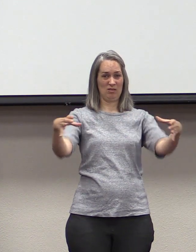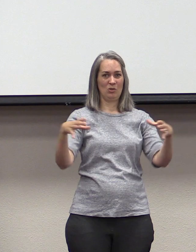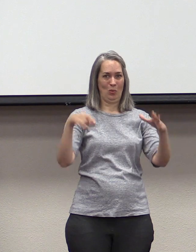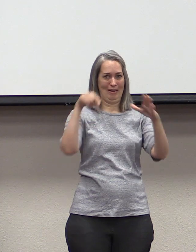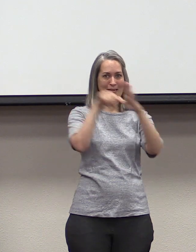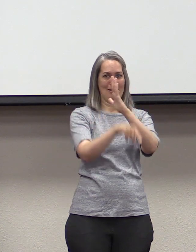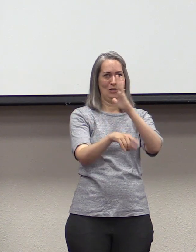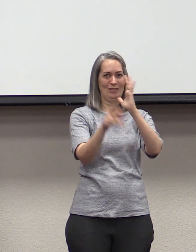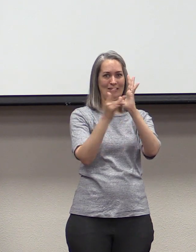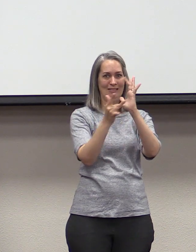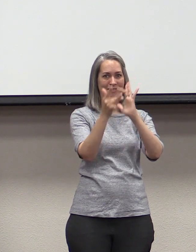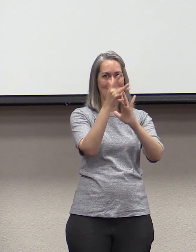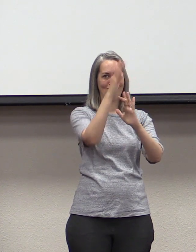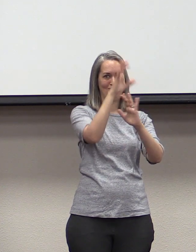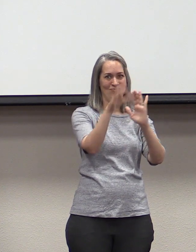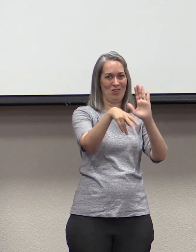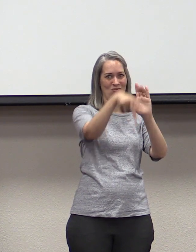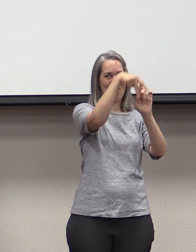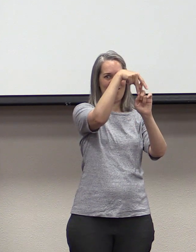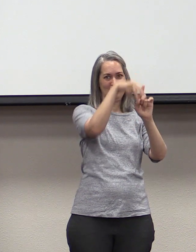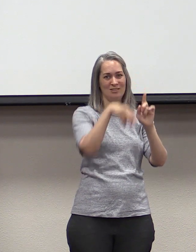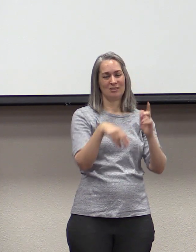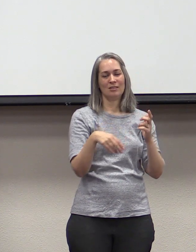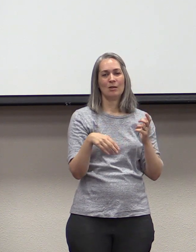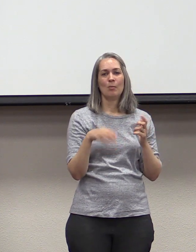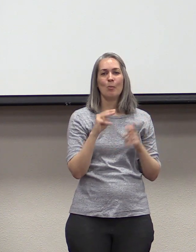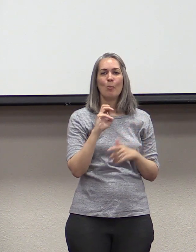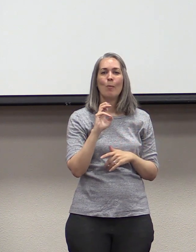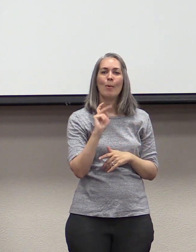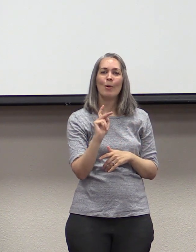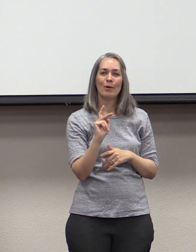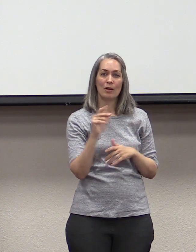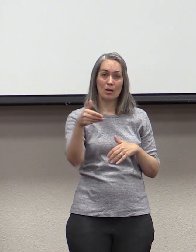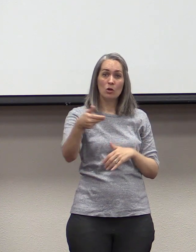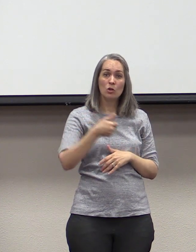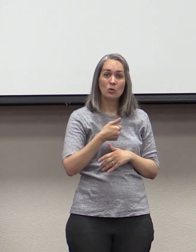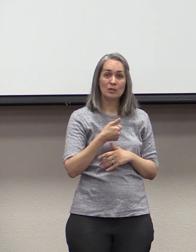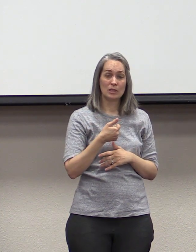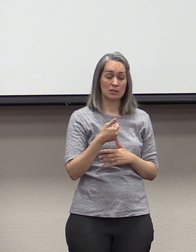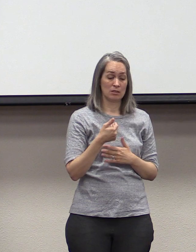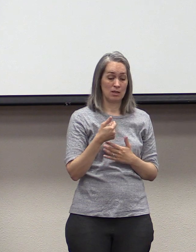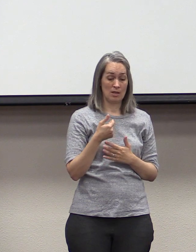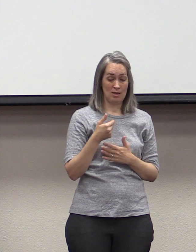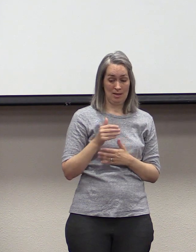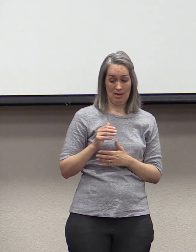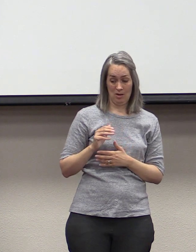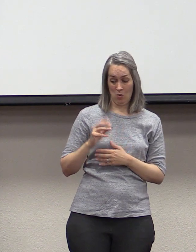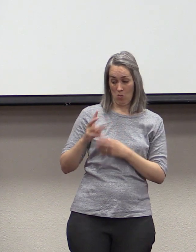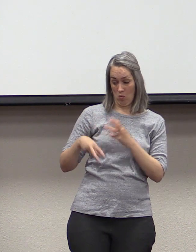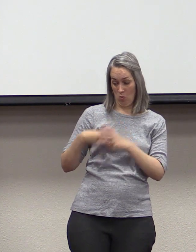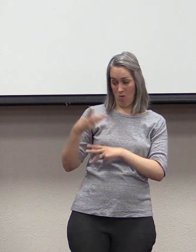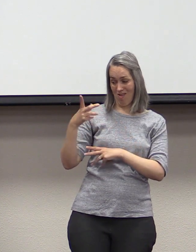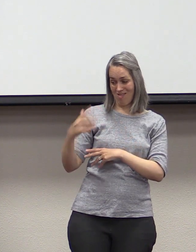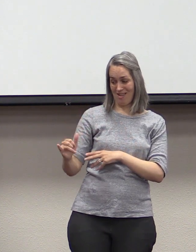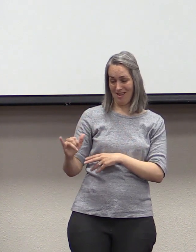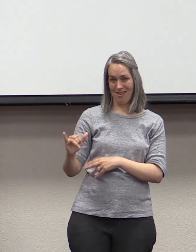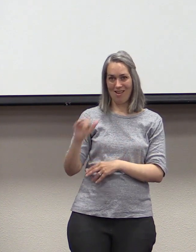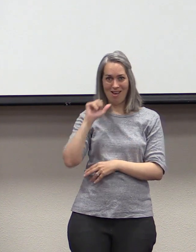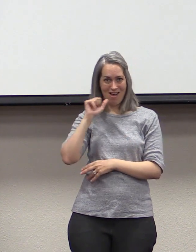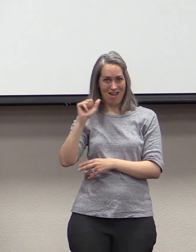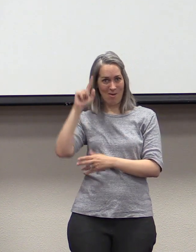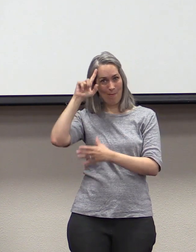cross. And so Mark is introducing this unbelief, this worldly unbelief that